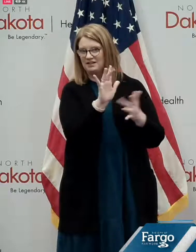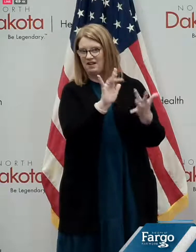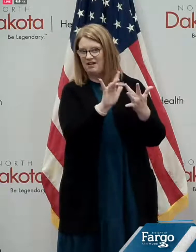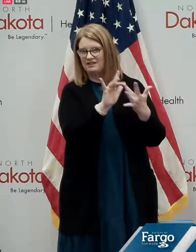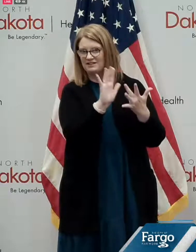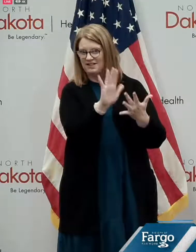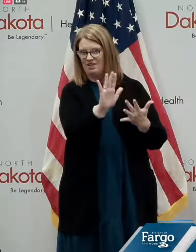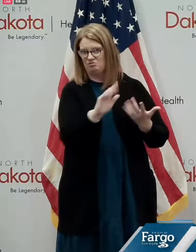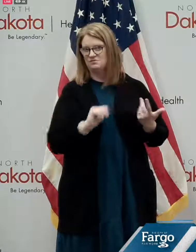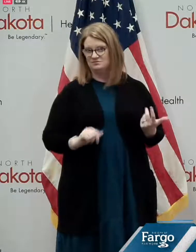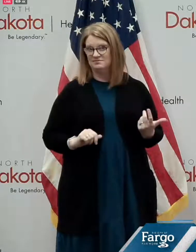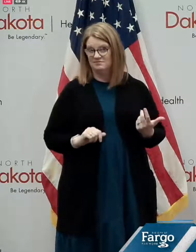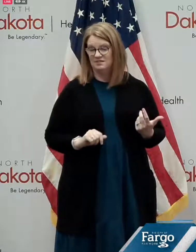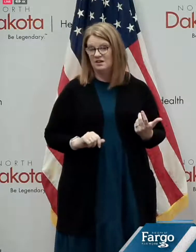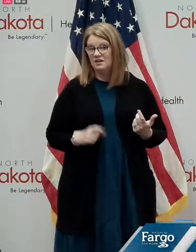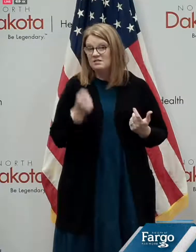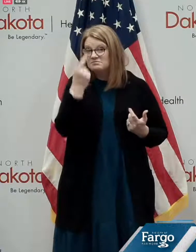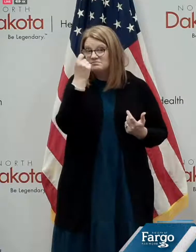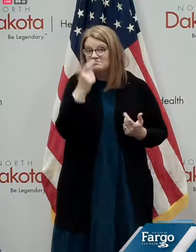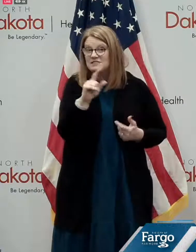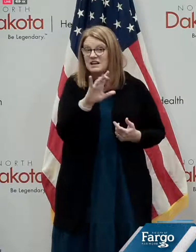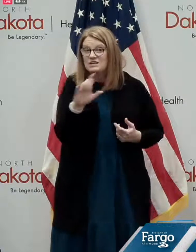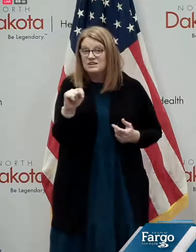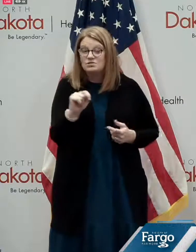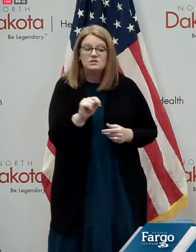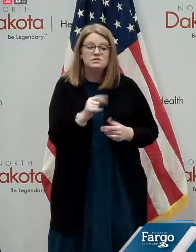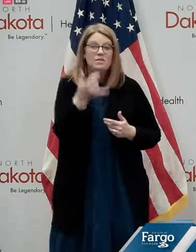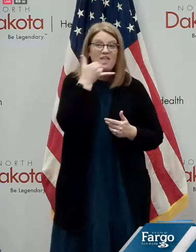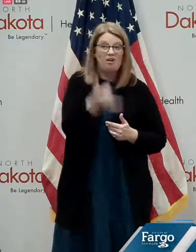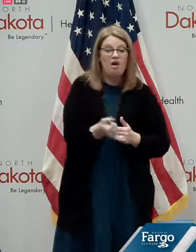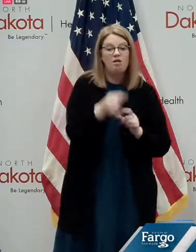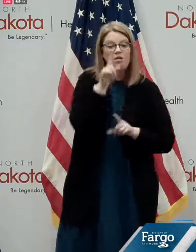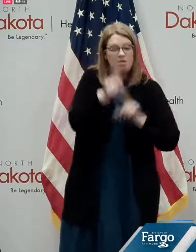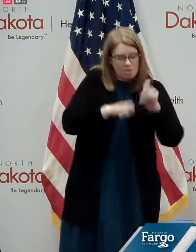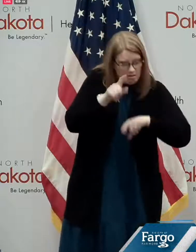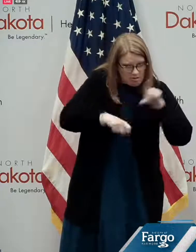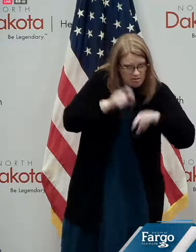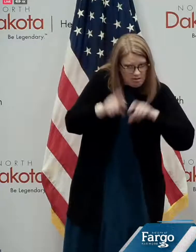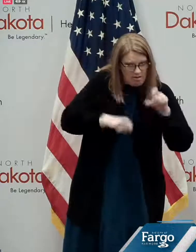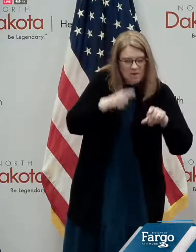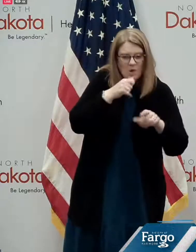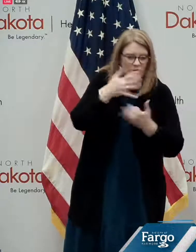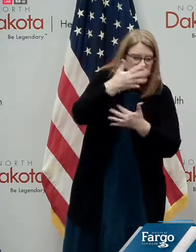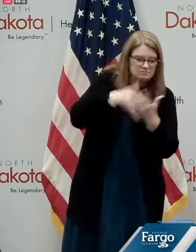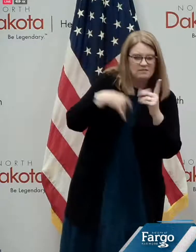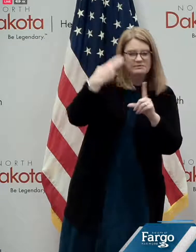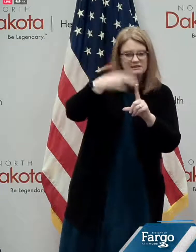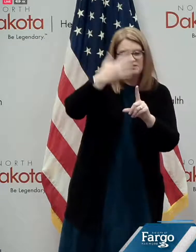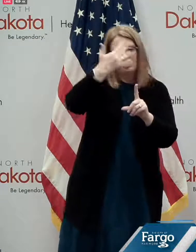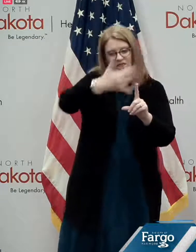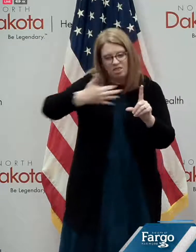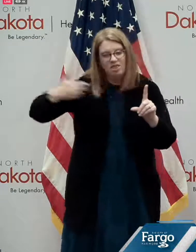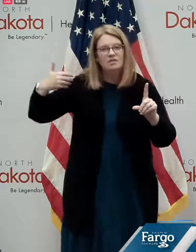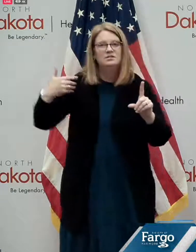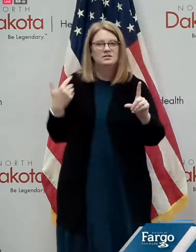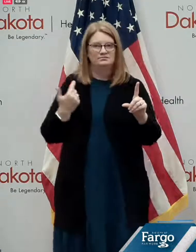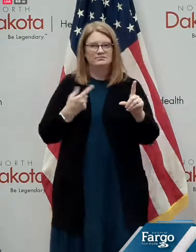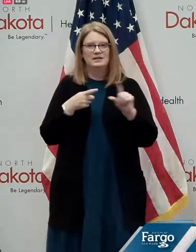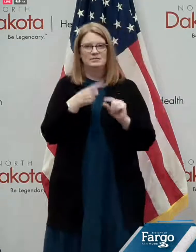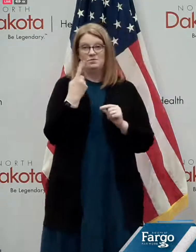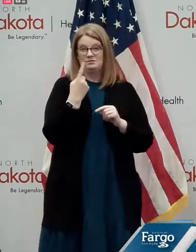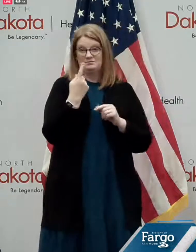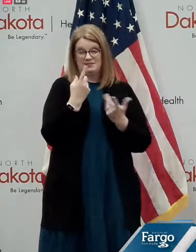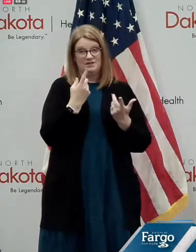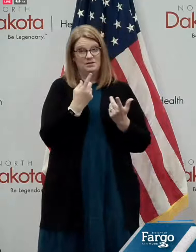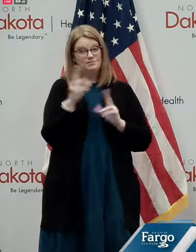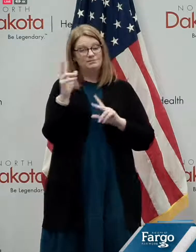Because one of the things that we know from our contact tracing, that if people who've been exposed don't isolate, it's one of the reasons why this disease